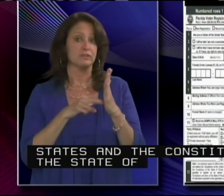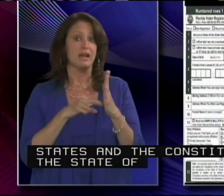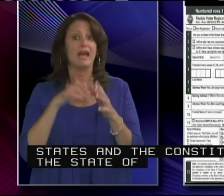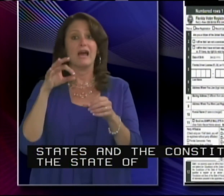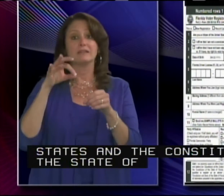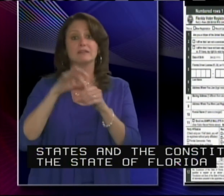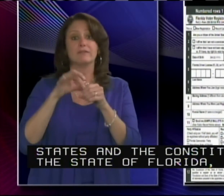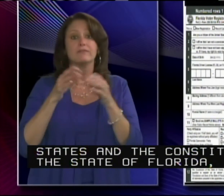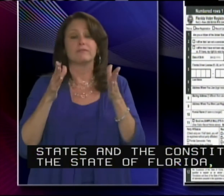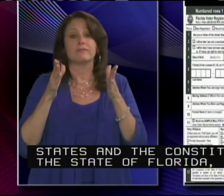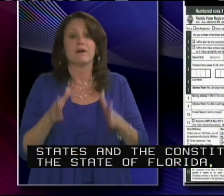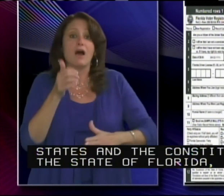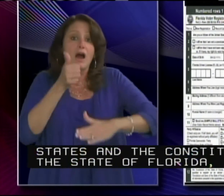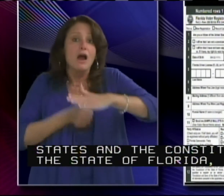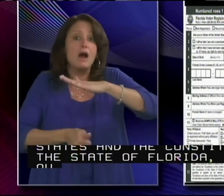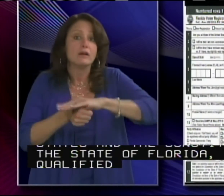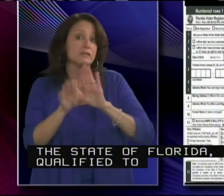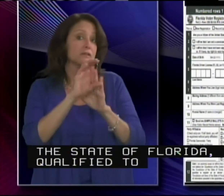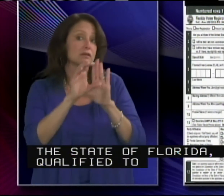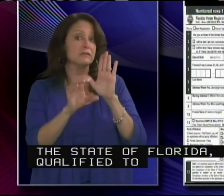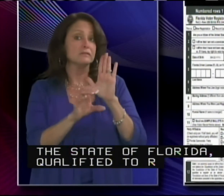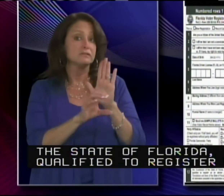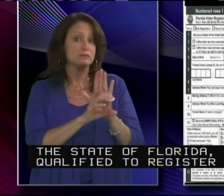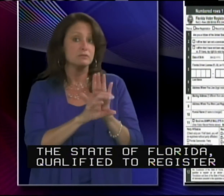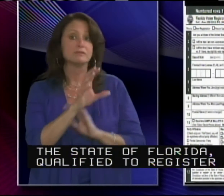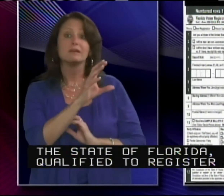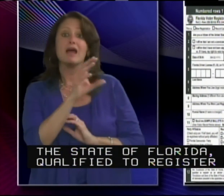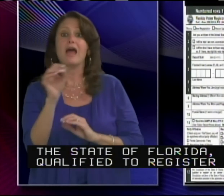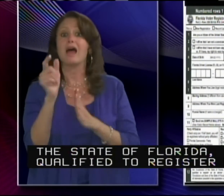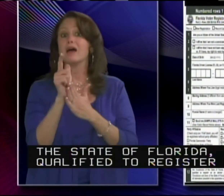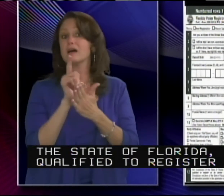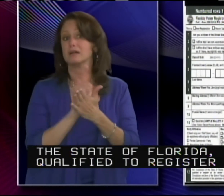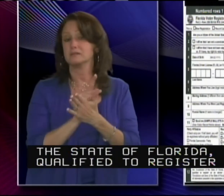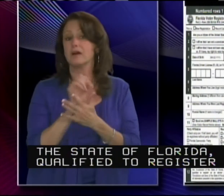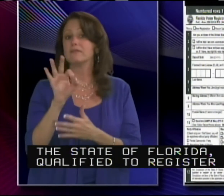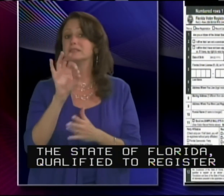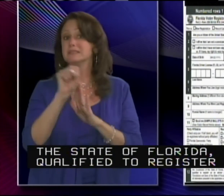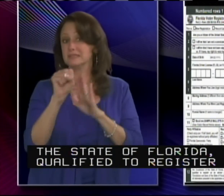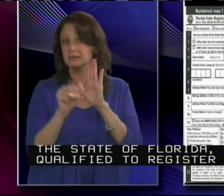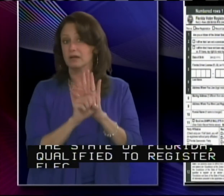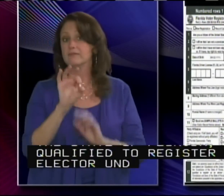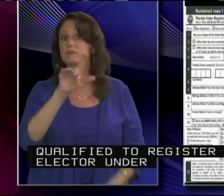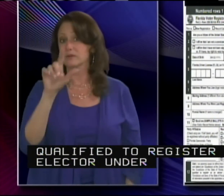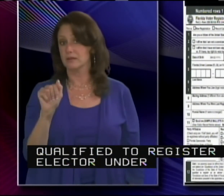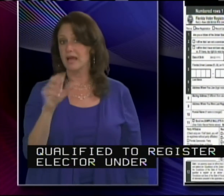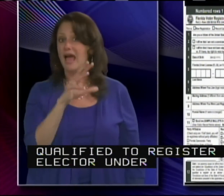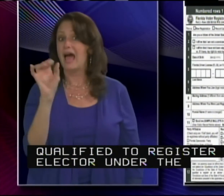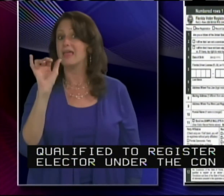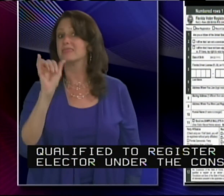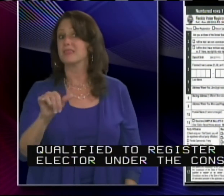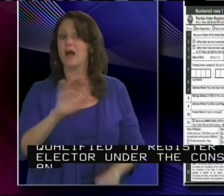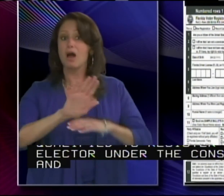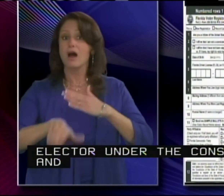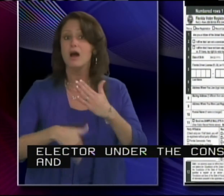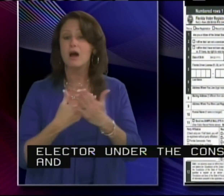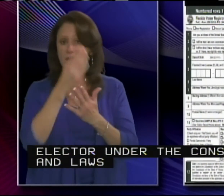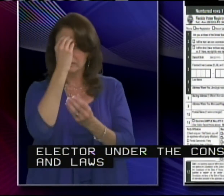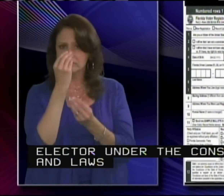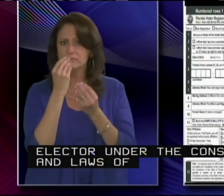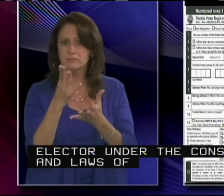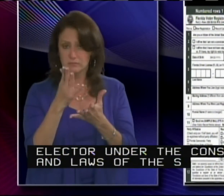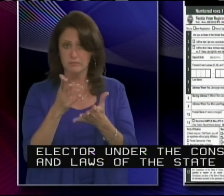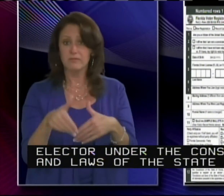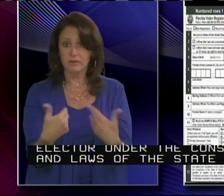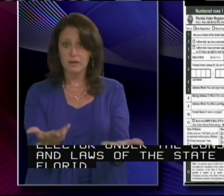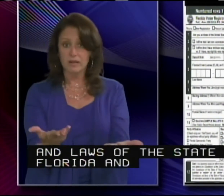register as an elector under the Constitution and laws of the State of Florida, and that all